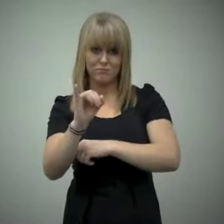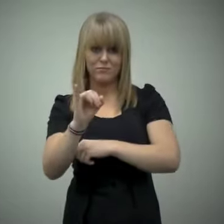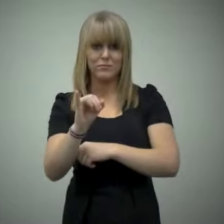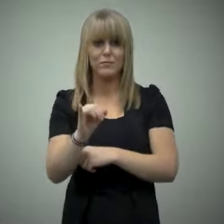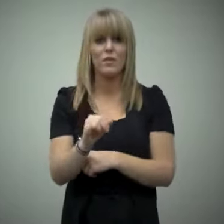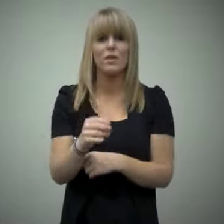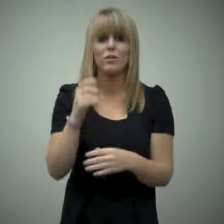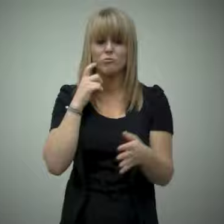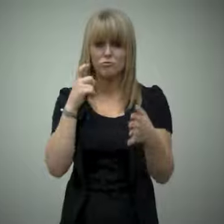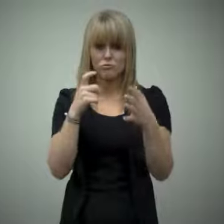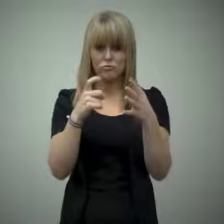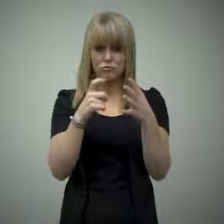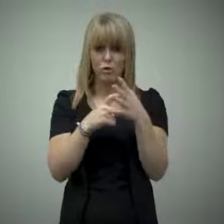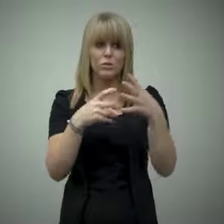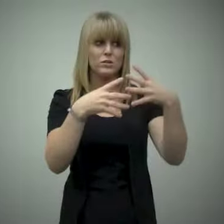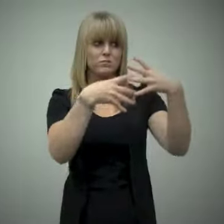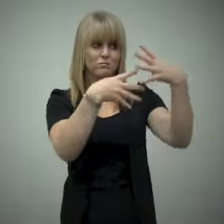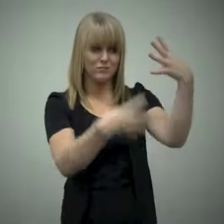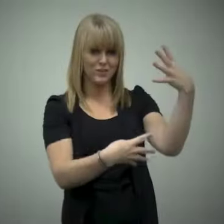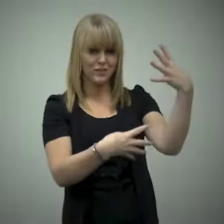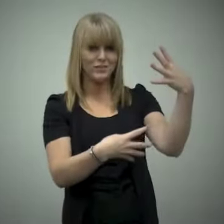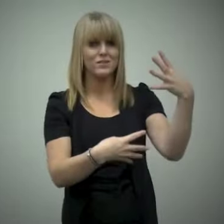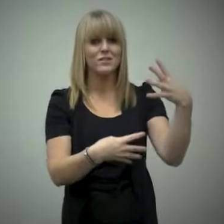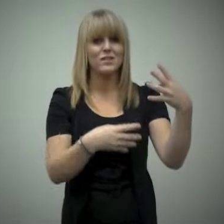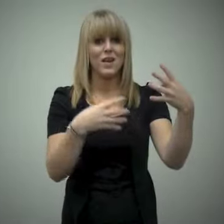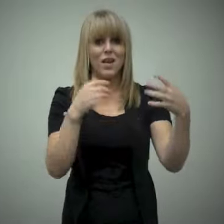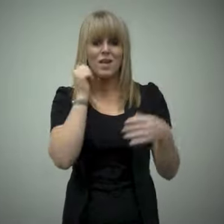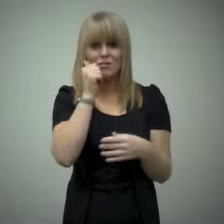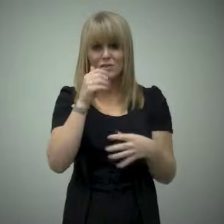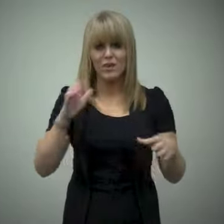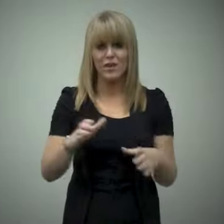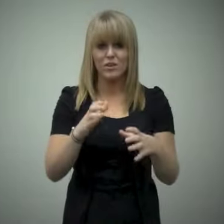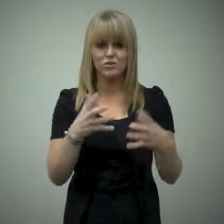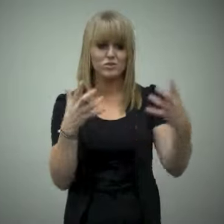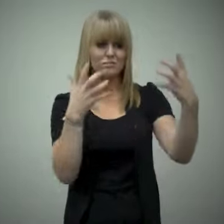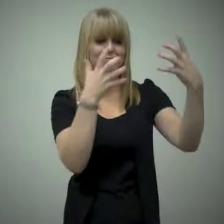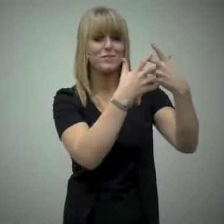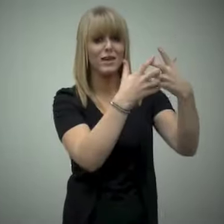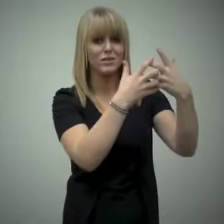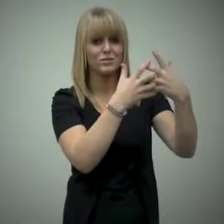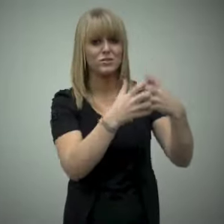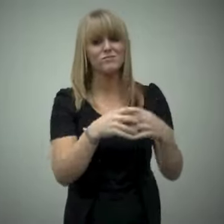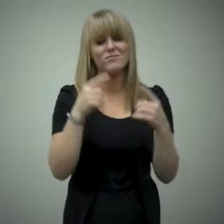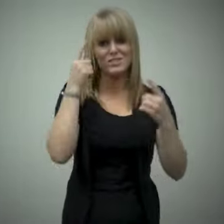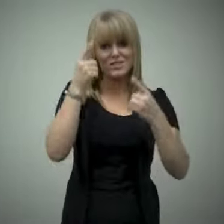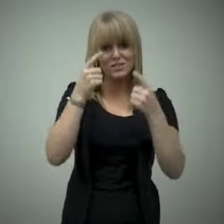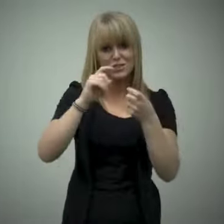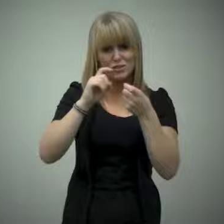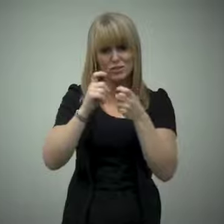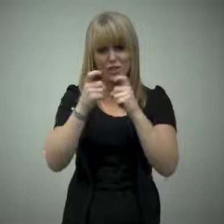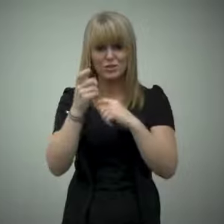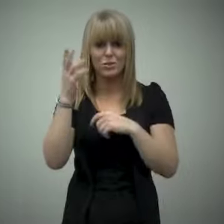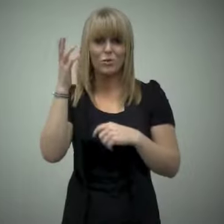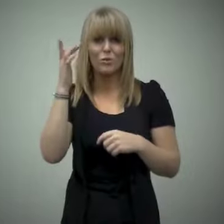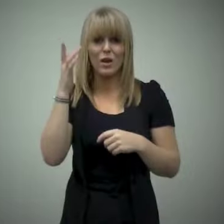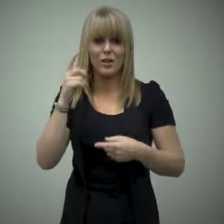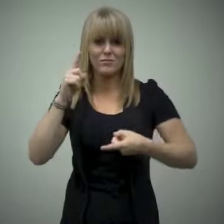If you see many factors here that coincide with your routine, consider changing them so they do not occur as often.